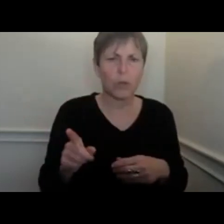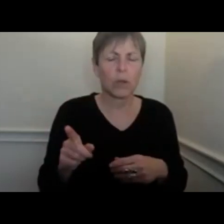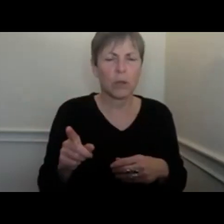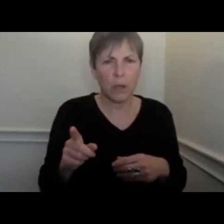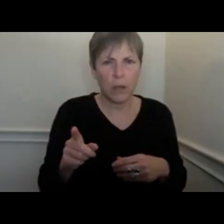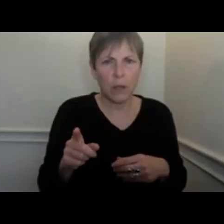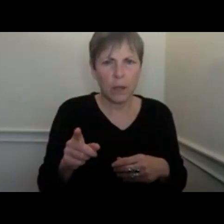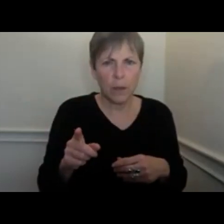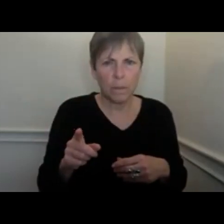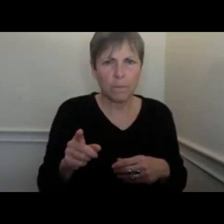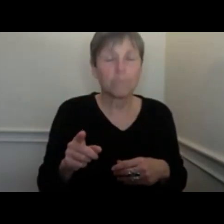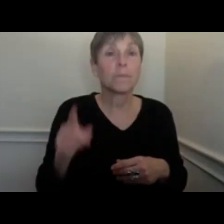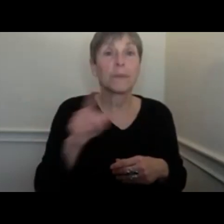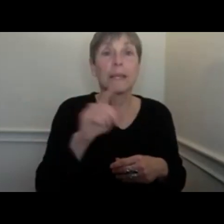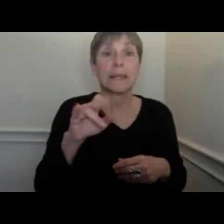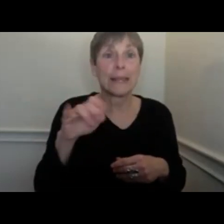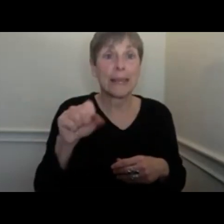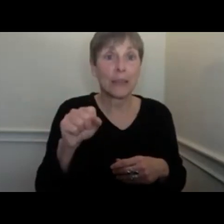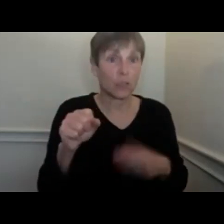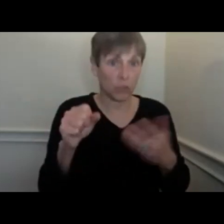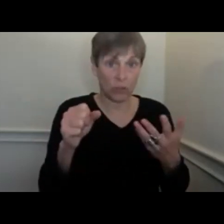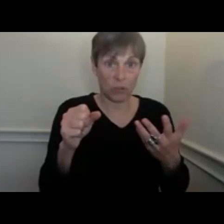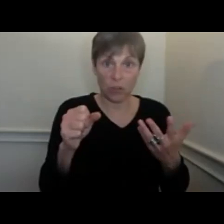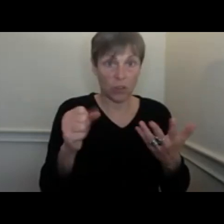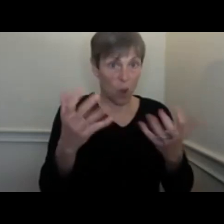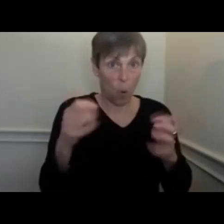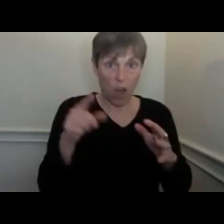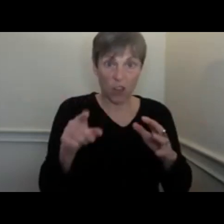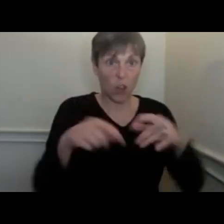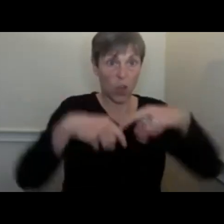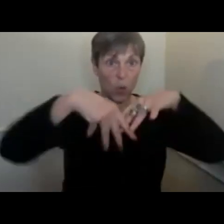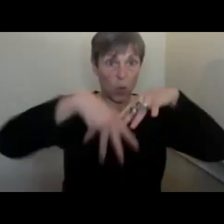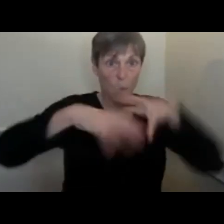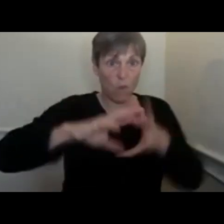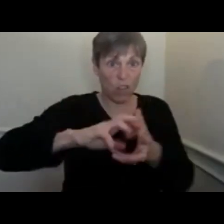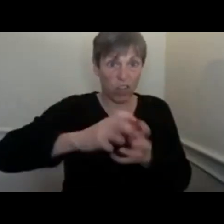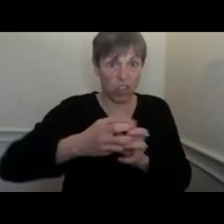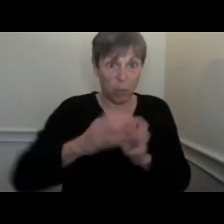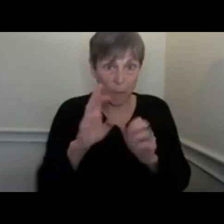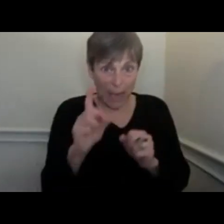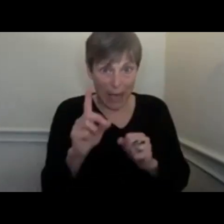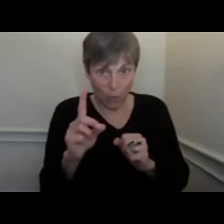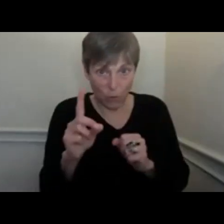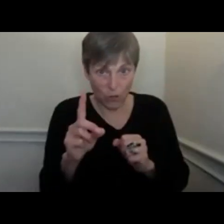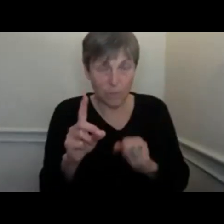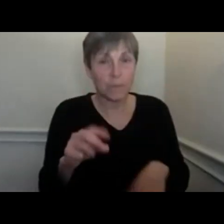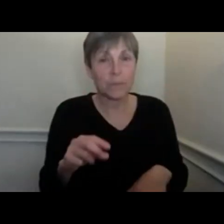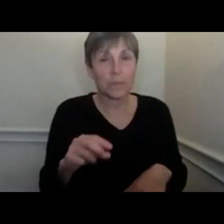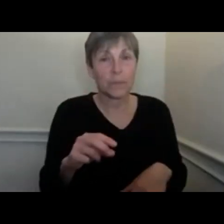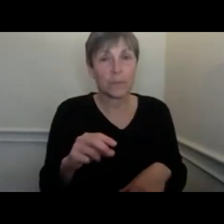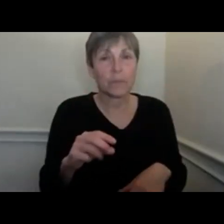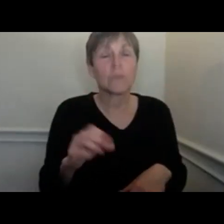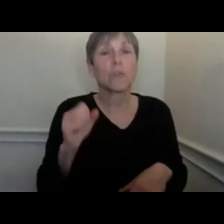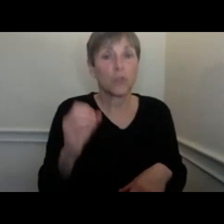reasons to not let zinnias get root bound. They actually revert back into single ray petals rather than